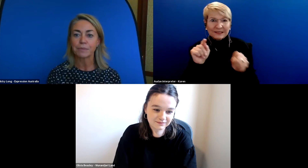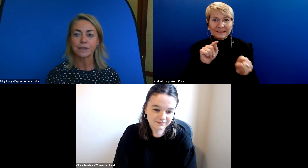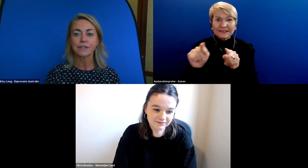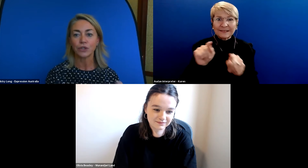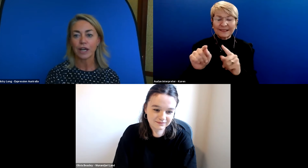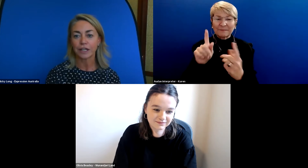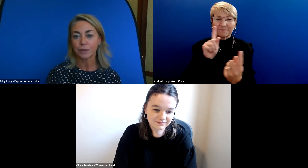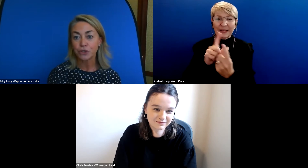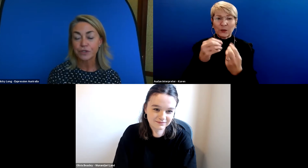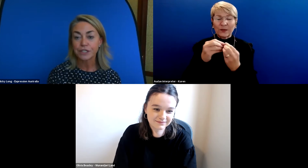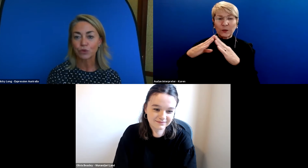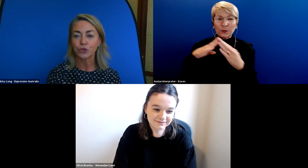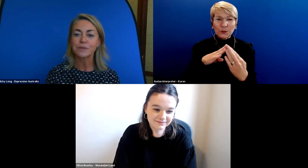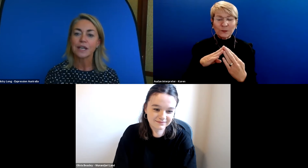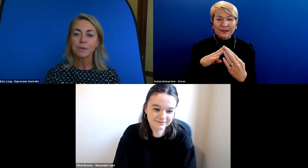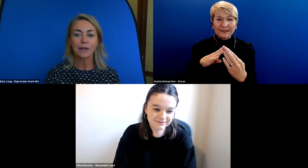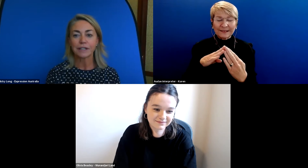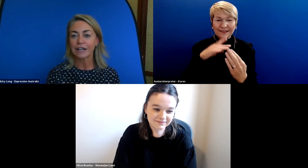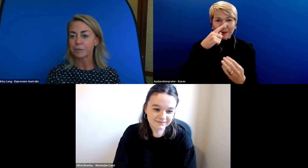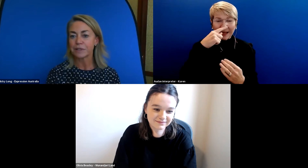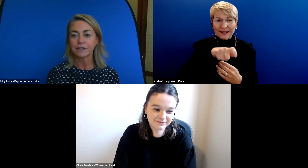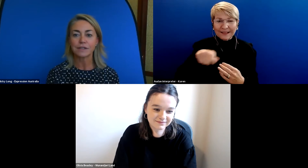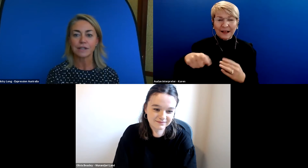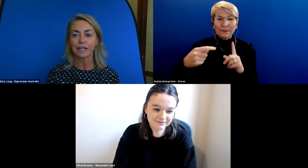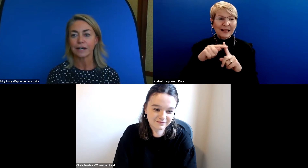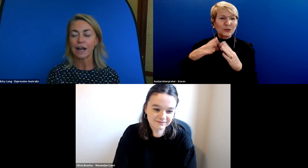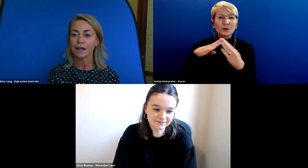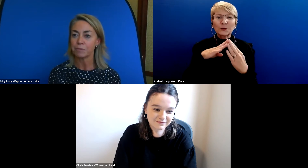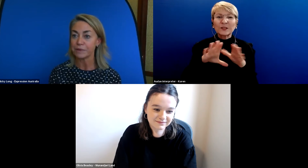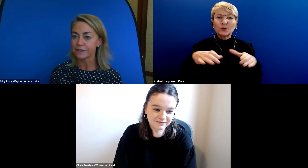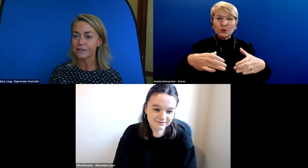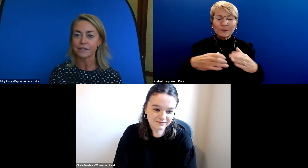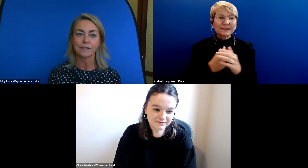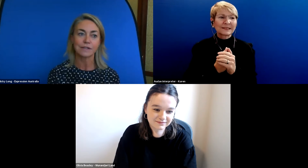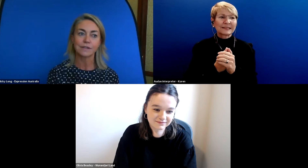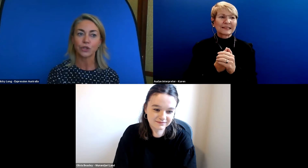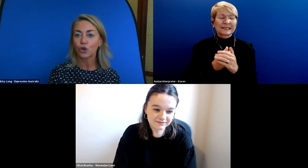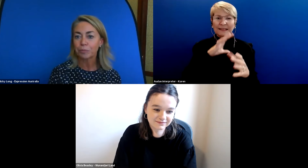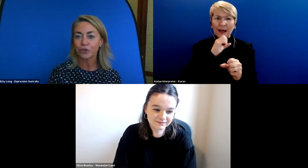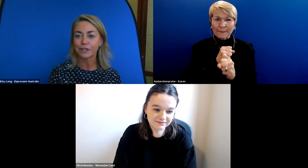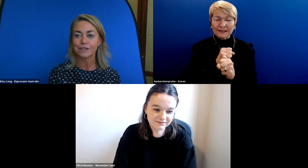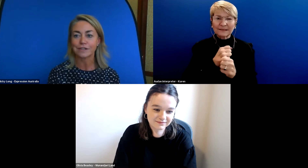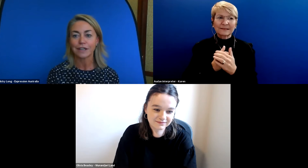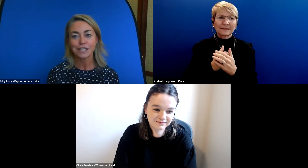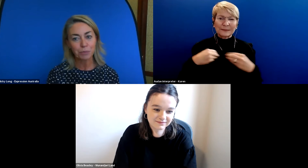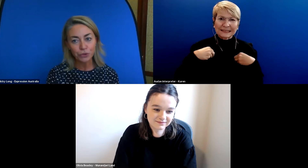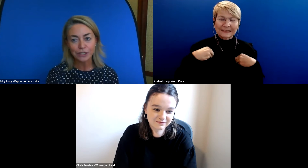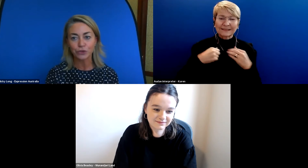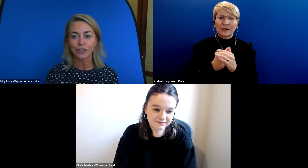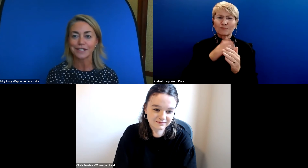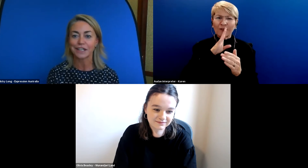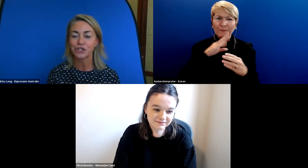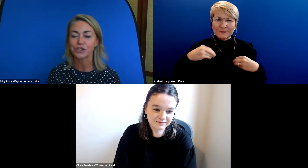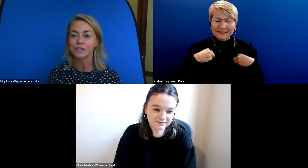community members, community groups, but government, businesses, corporates,